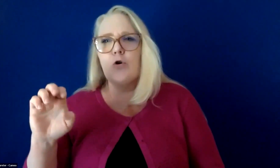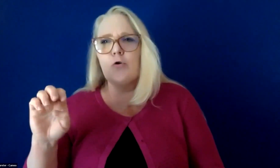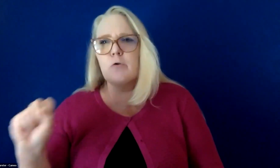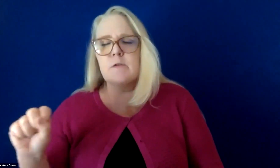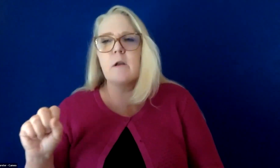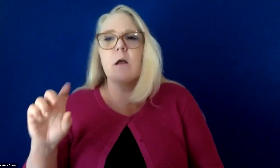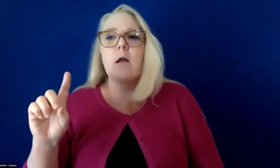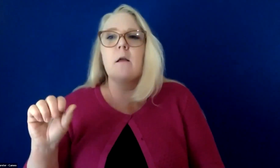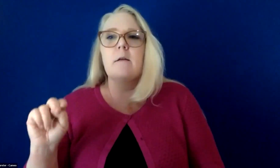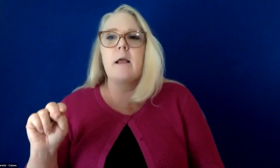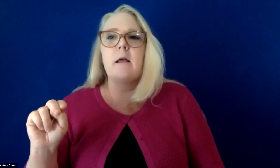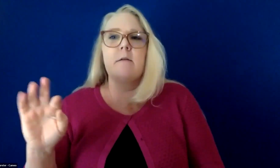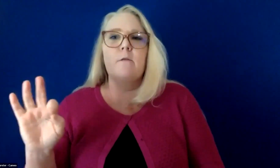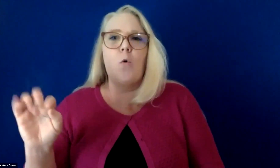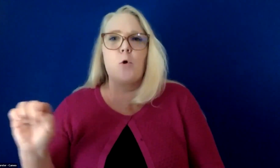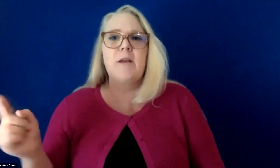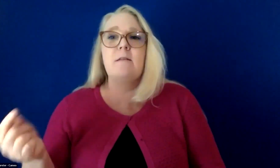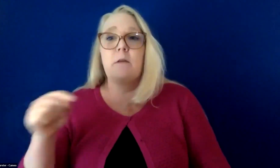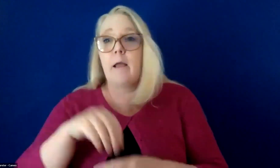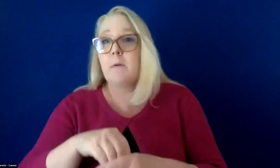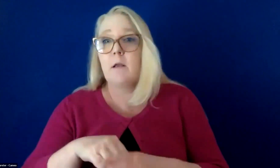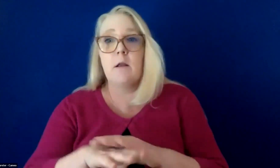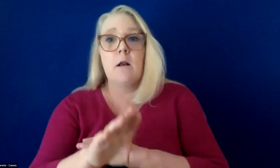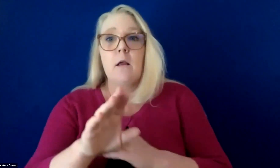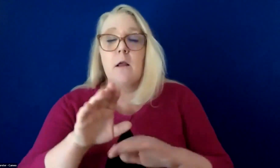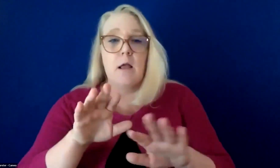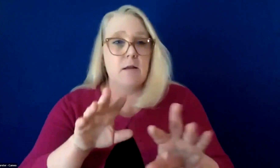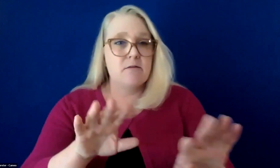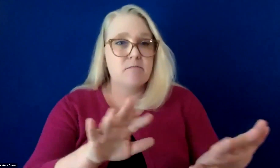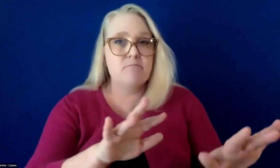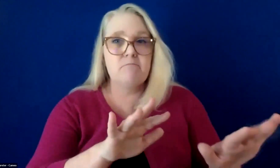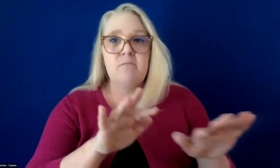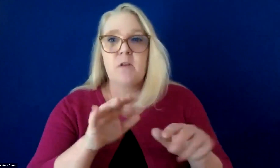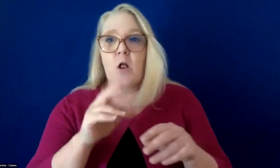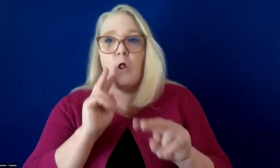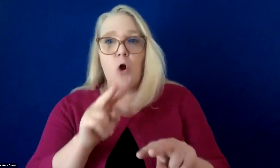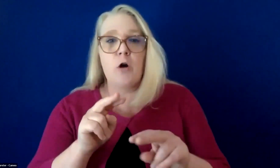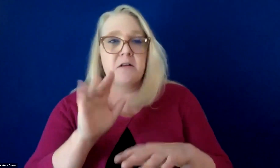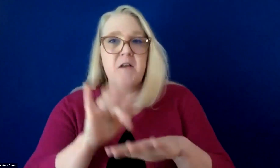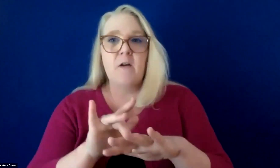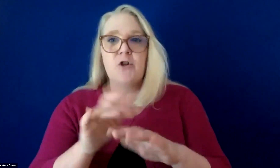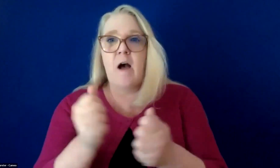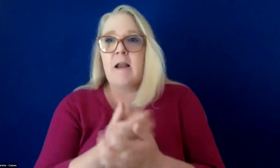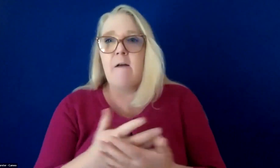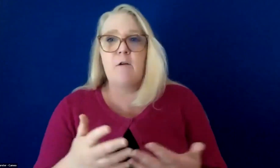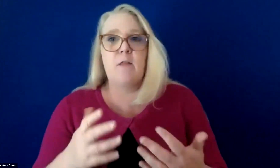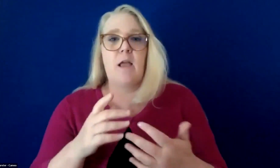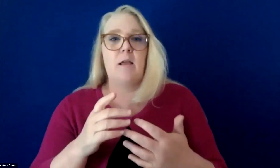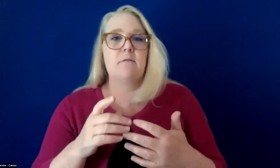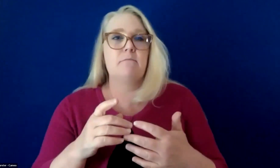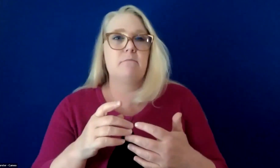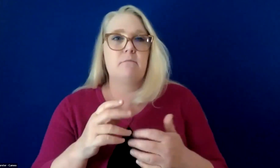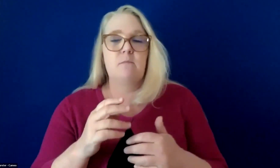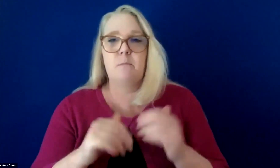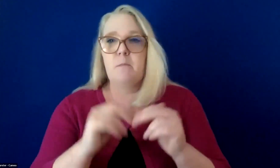stepped and touched every piece of wood that went into those homes and every little piece of sod that got laid out on the grass. And